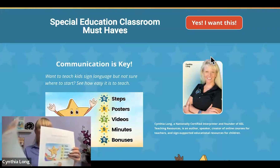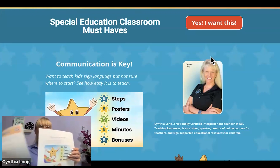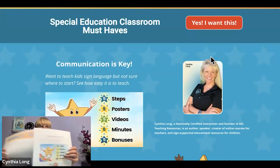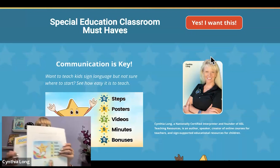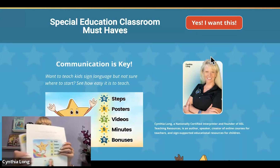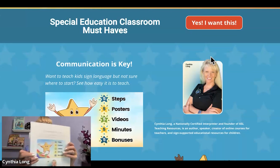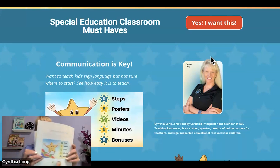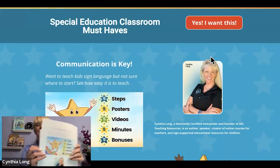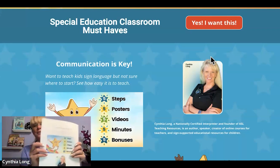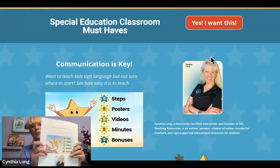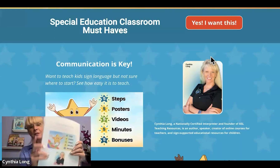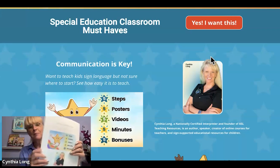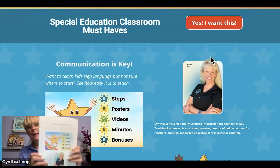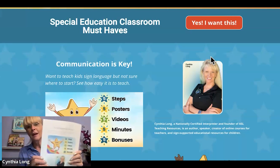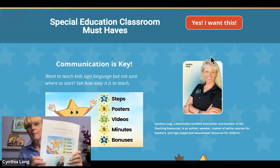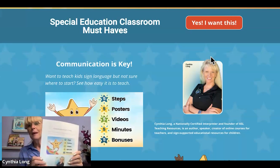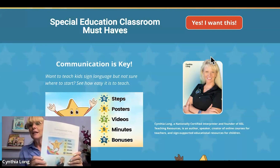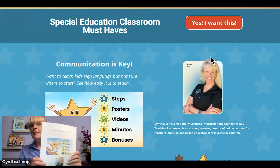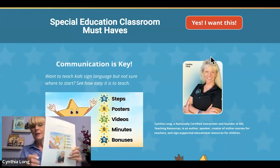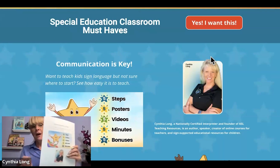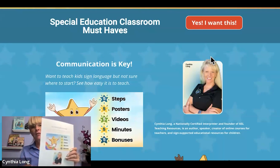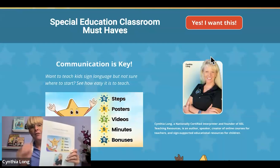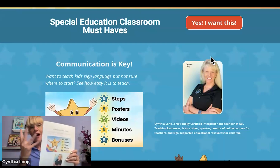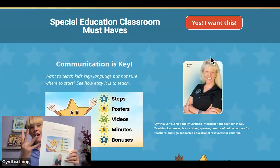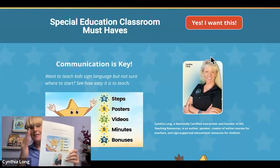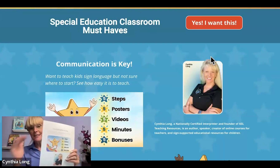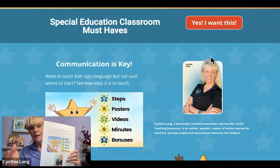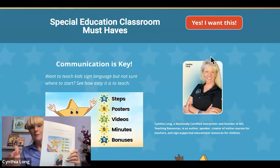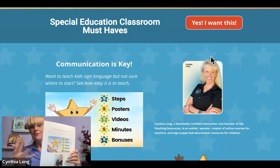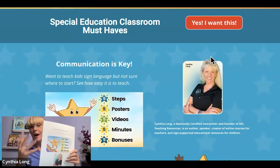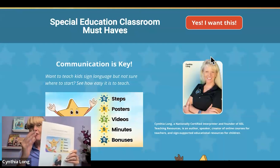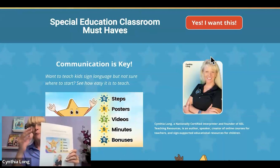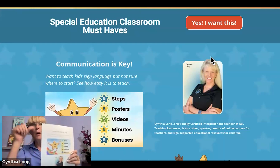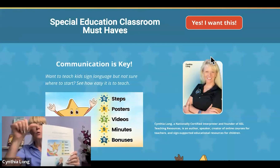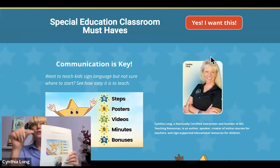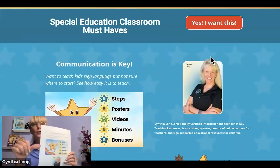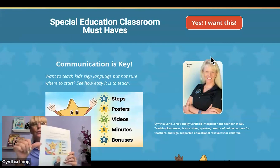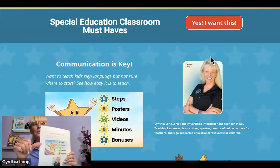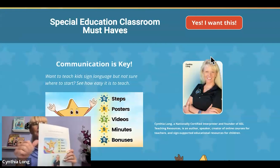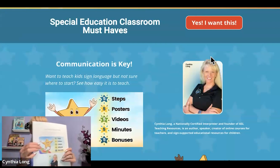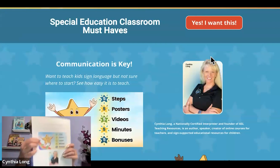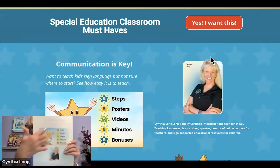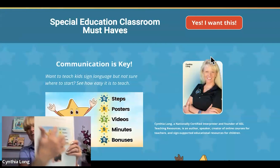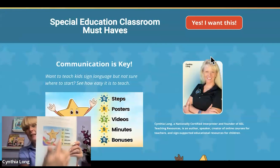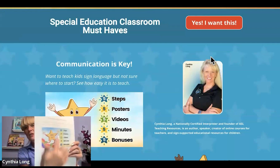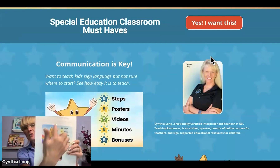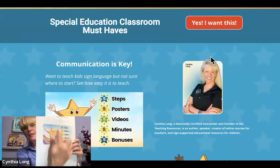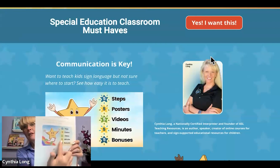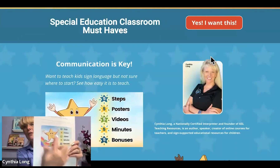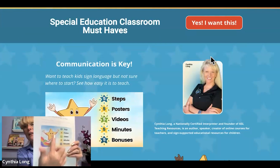more about it. It's going to be 5 steps, 5 posters. You can see this yourself right